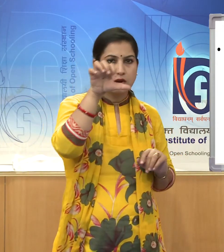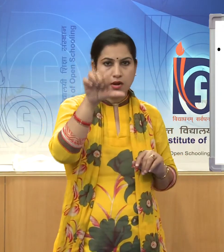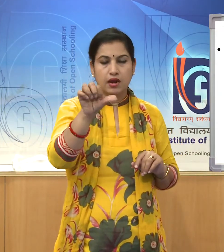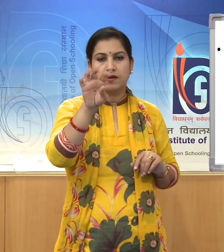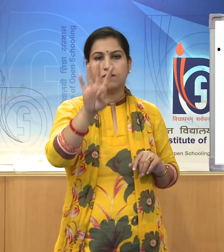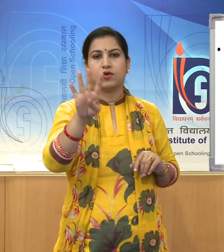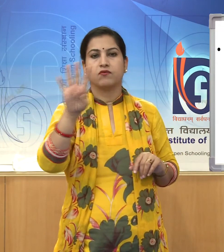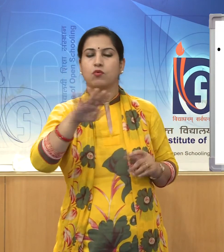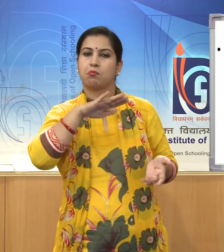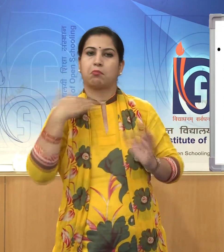1944.